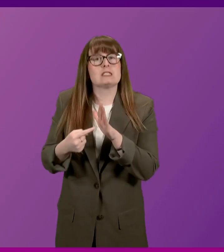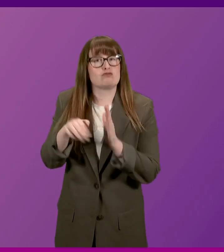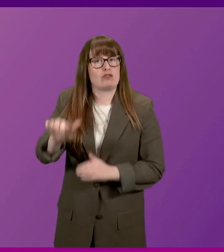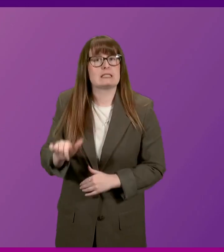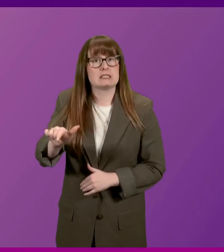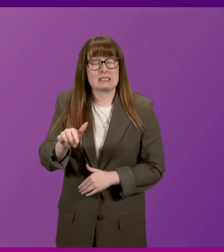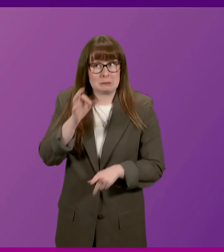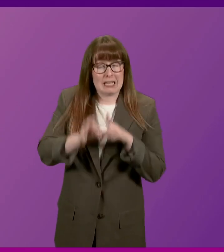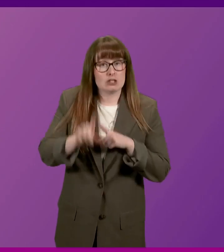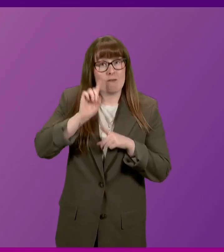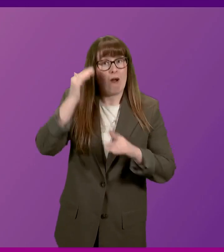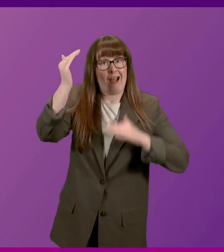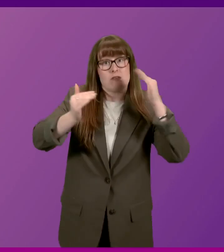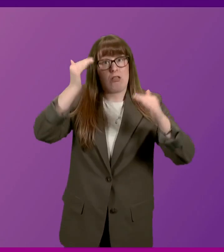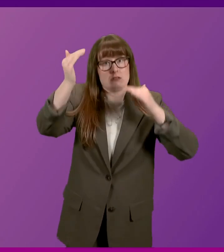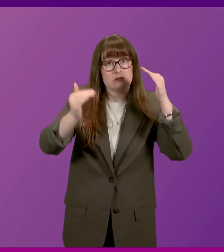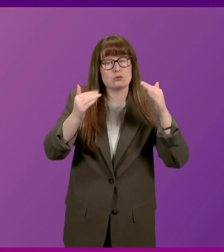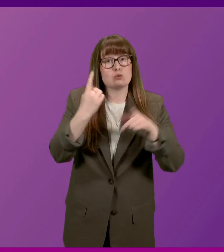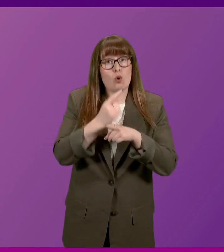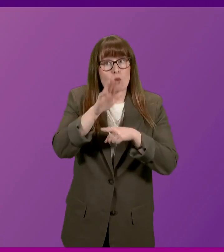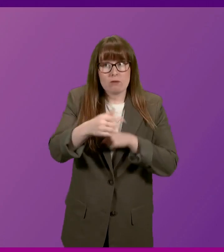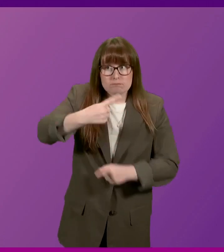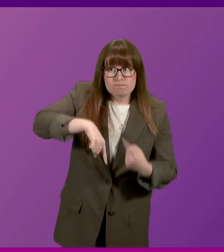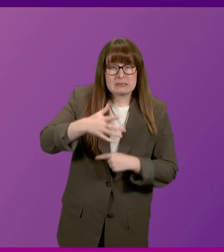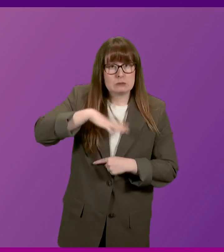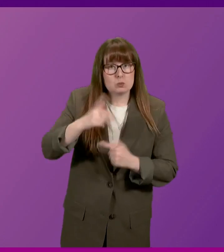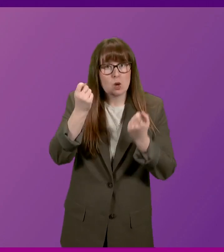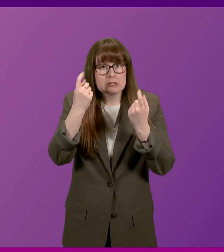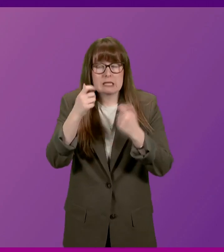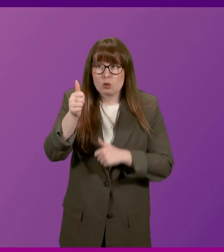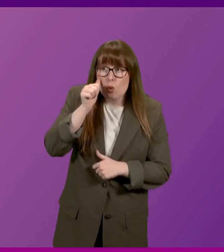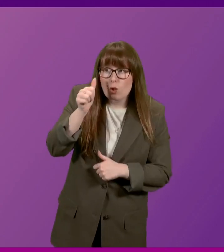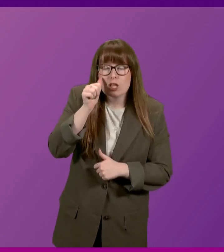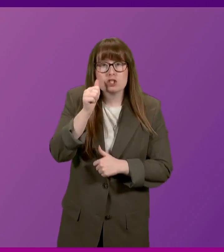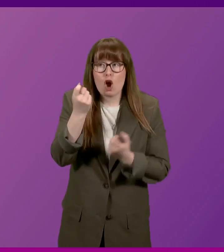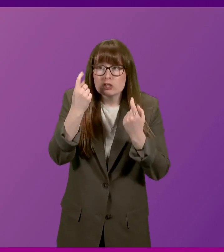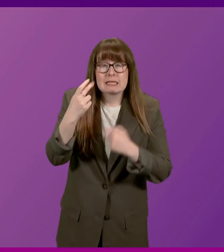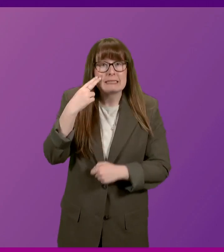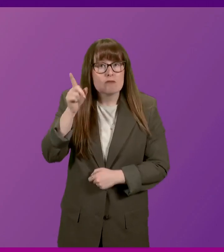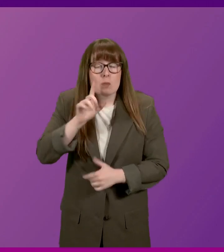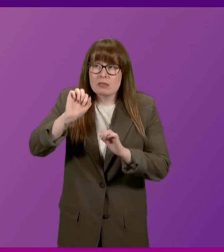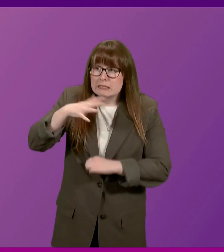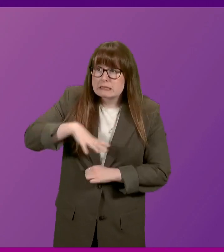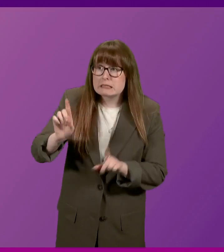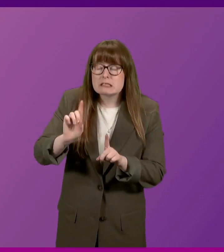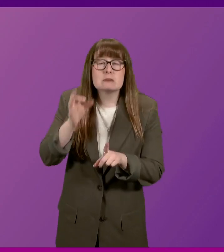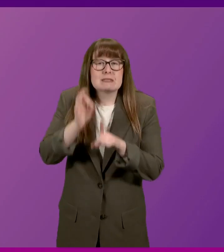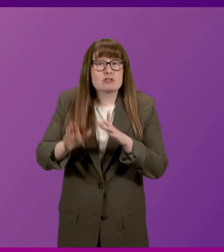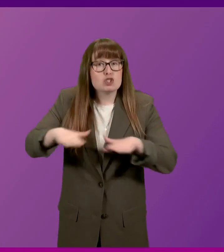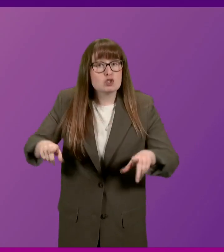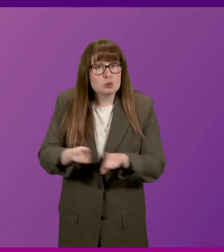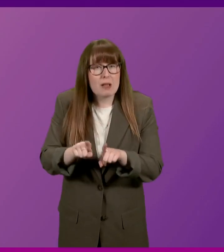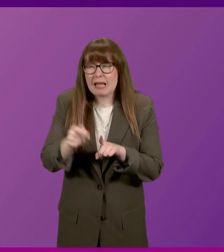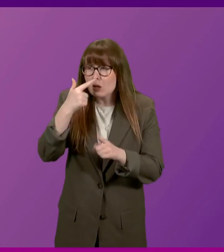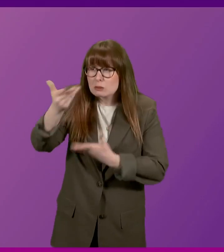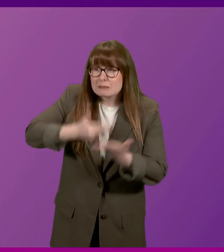for adults in terms of who need to understand knowledge and understanding for deaf women and children. I just wonder if you can say a little bit more around